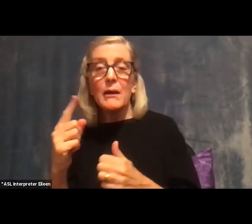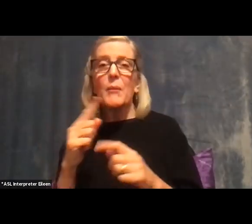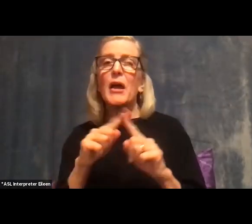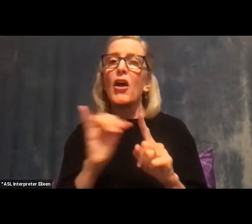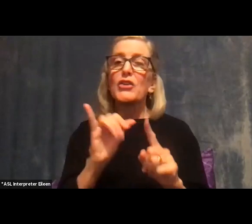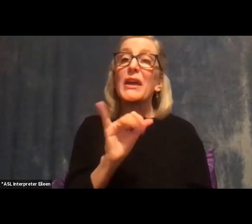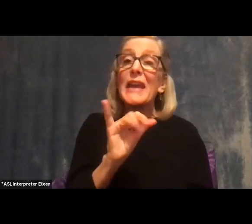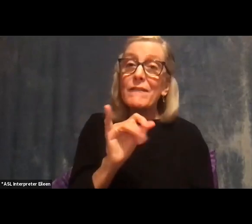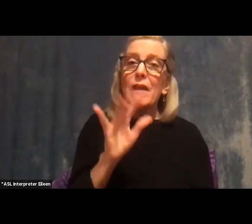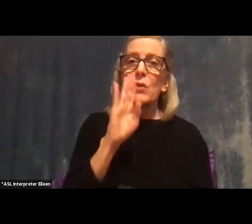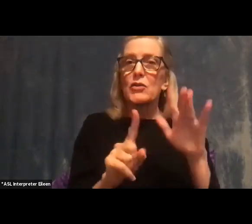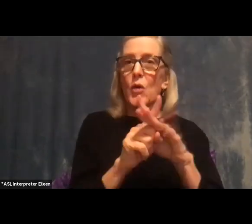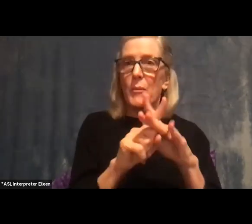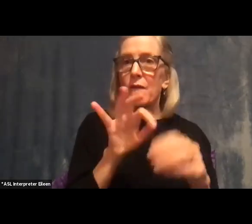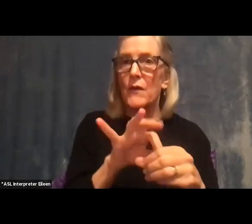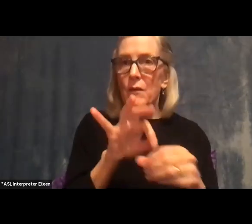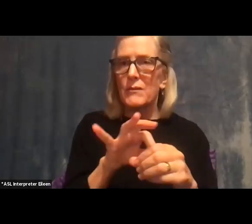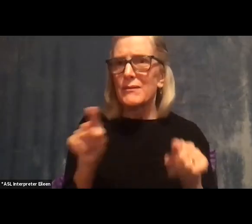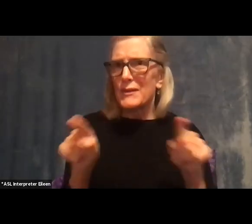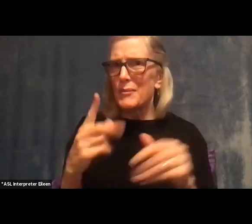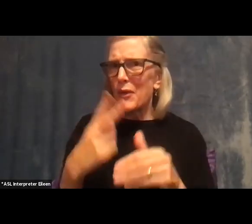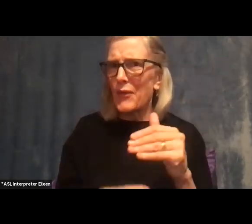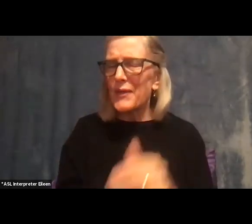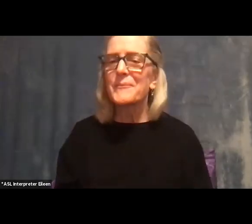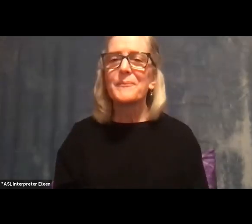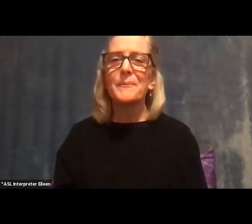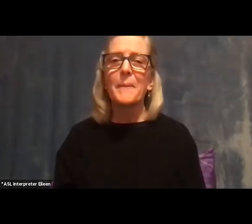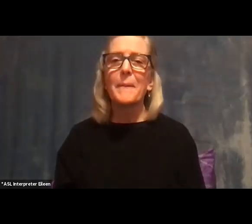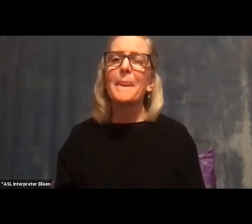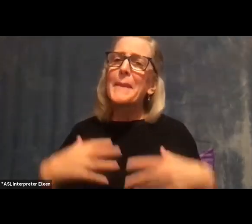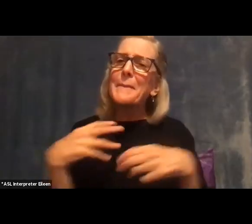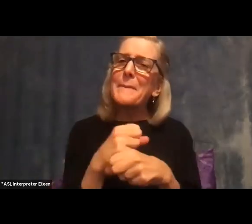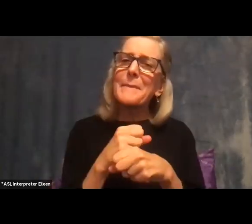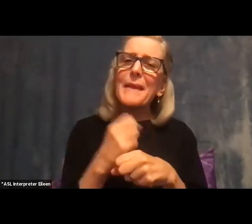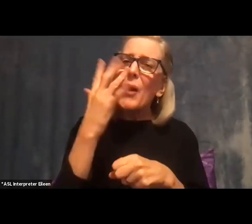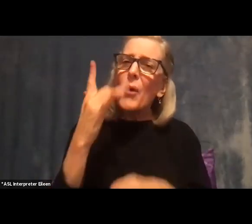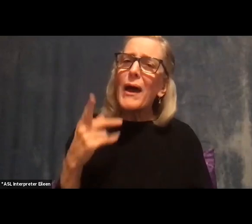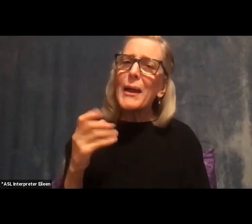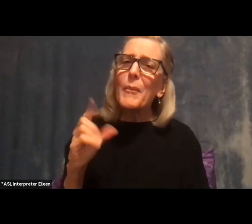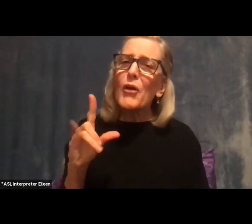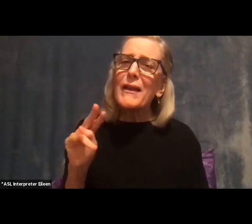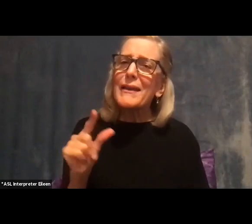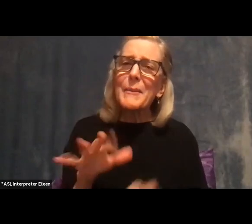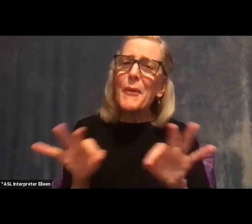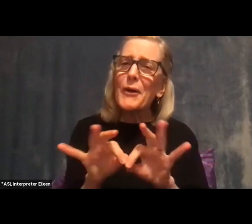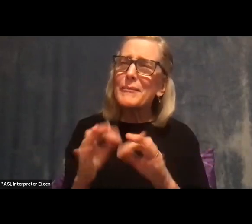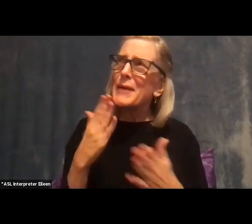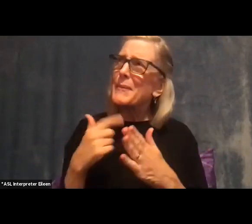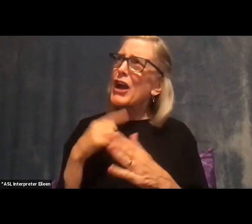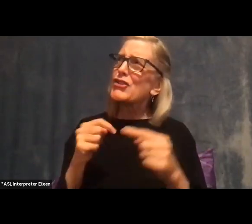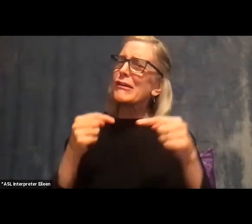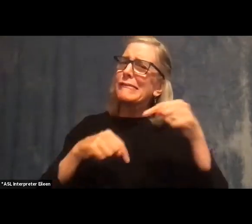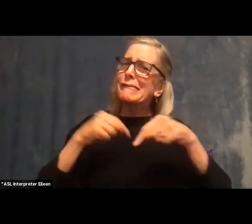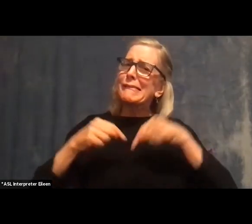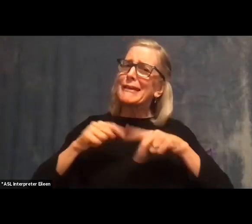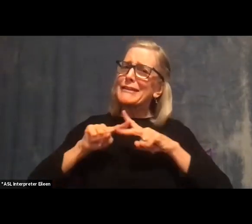So finally, I want to wrap up just why should you care about polling? And maybe I should have started with this. But why do